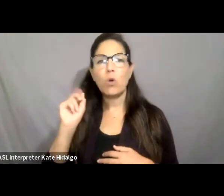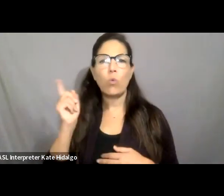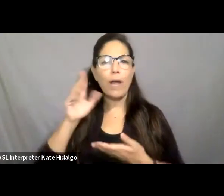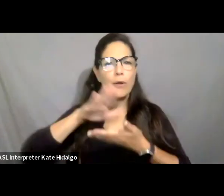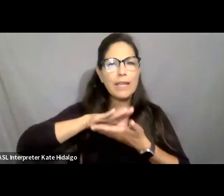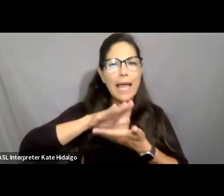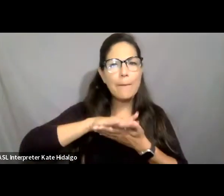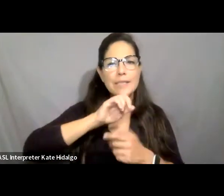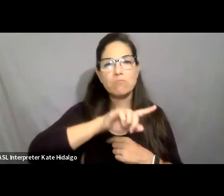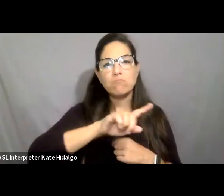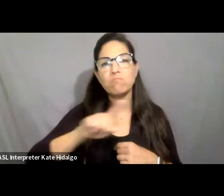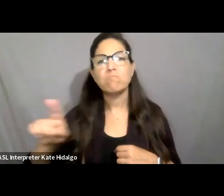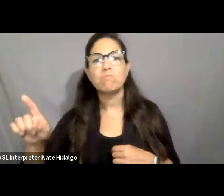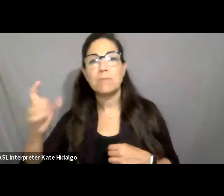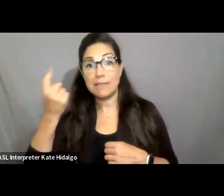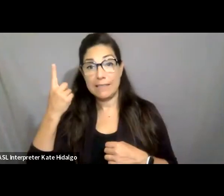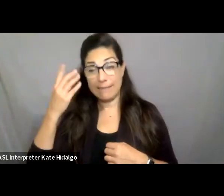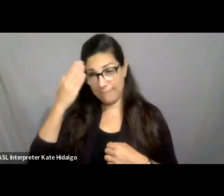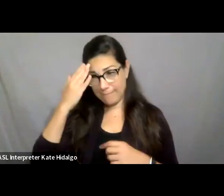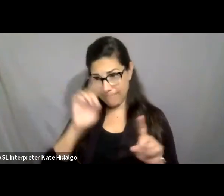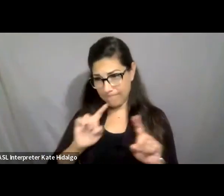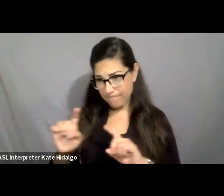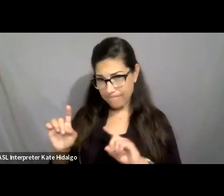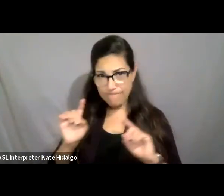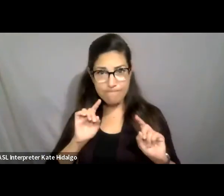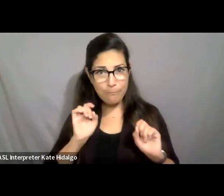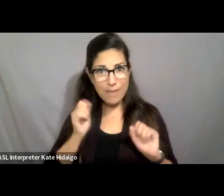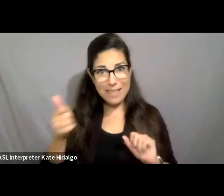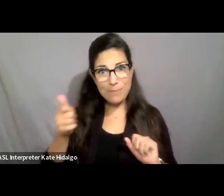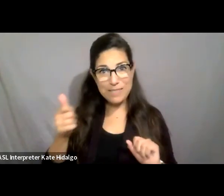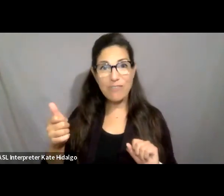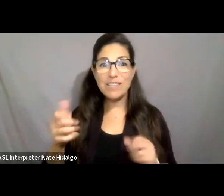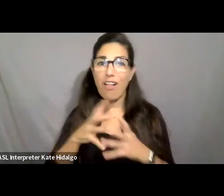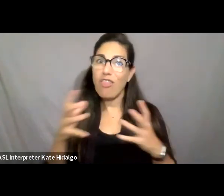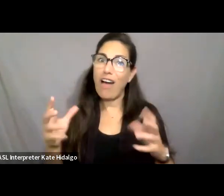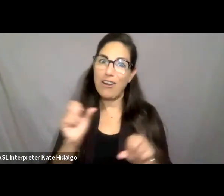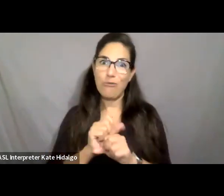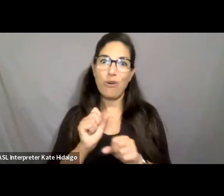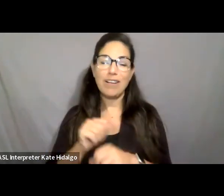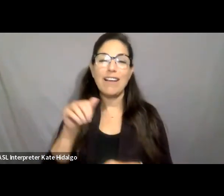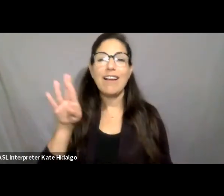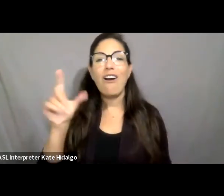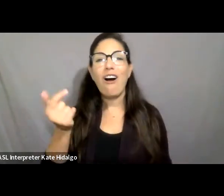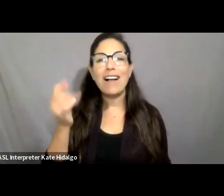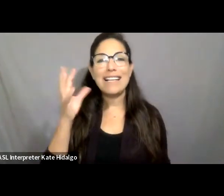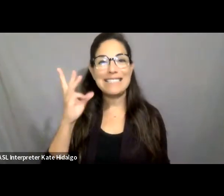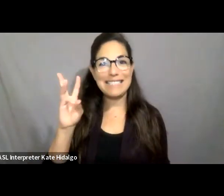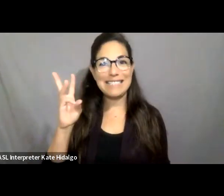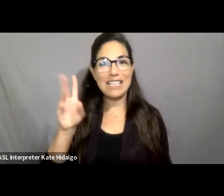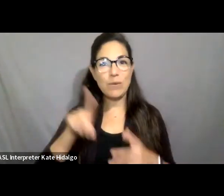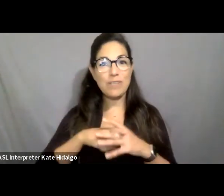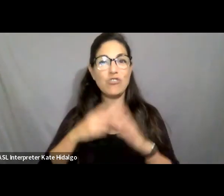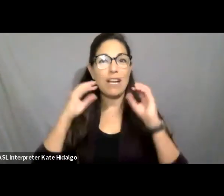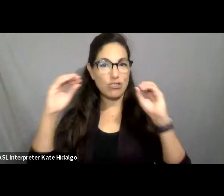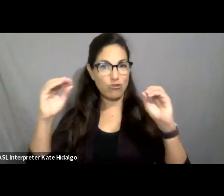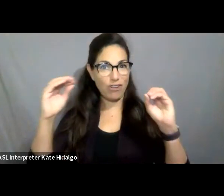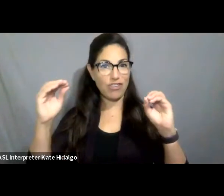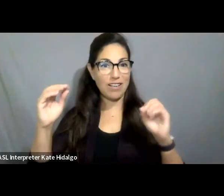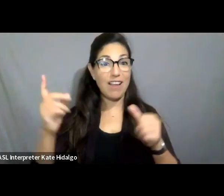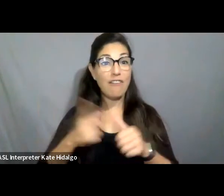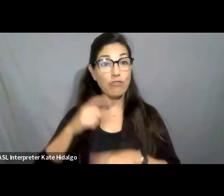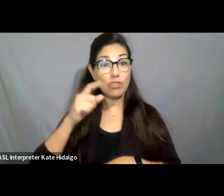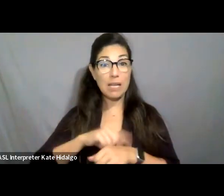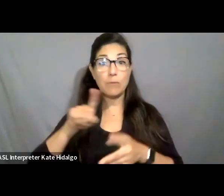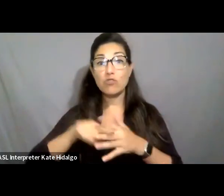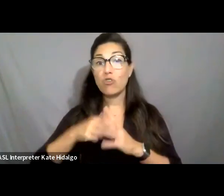with themselves. And so a lot of work goes into it. On the 16th, August 16th, we start our instruction. This is one of the first times we've ever started